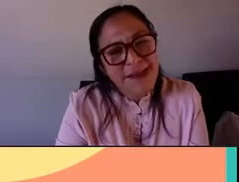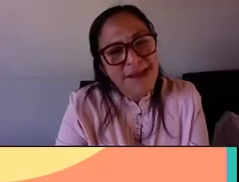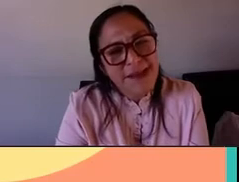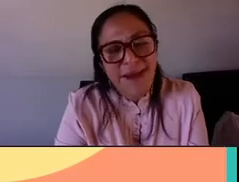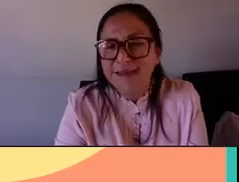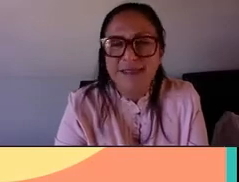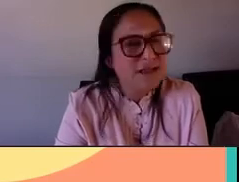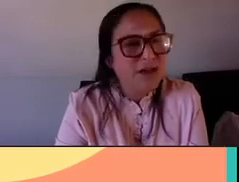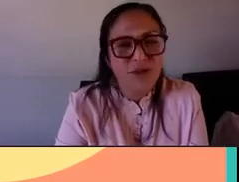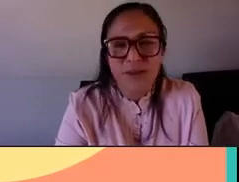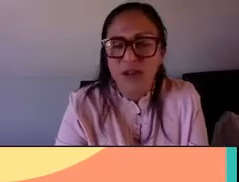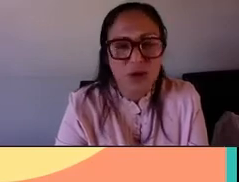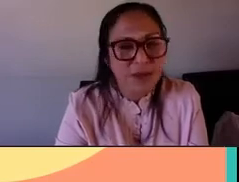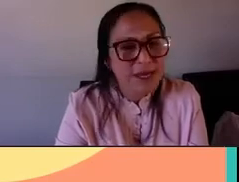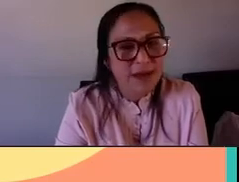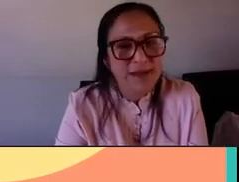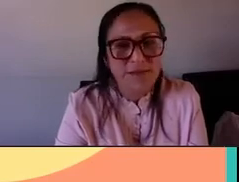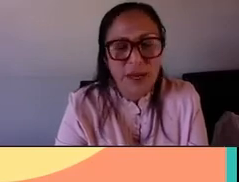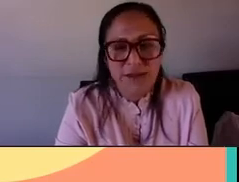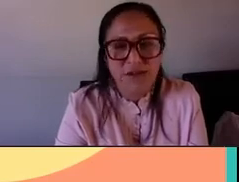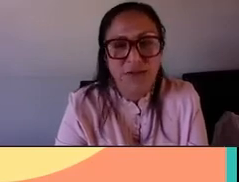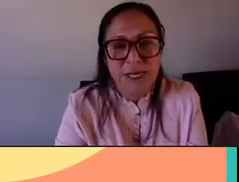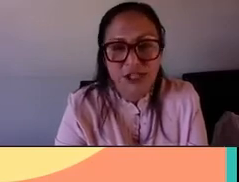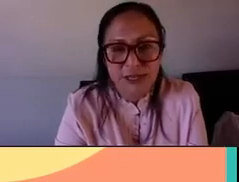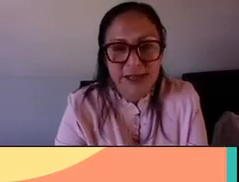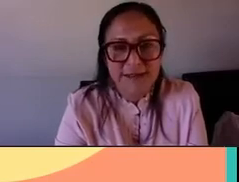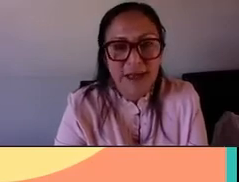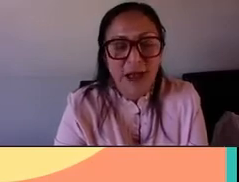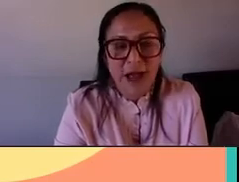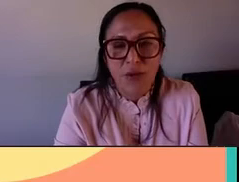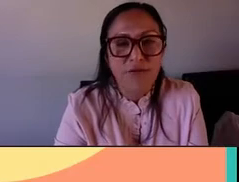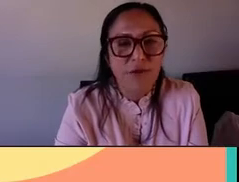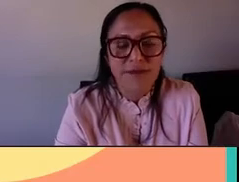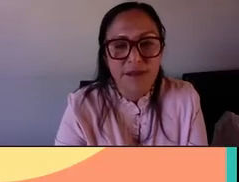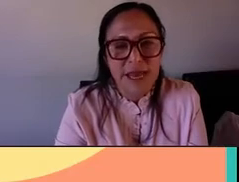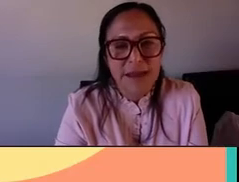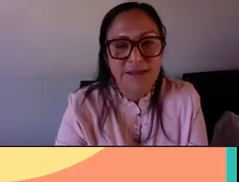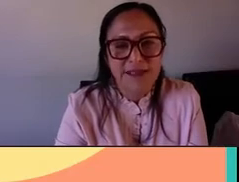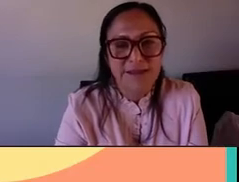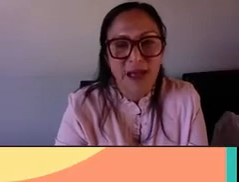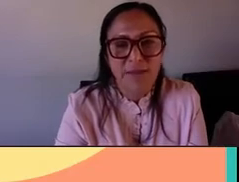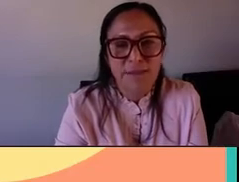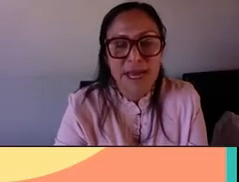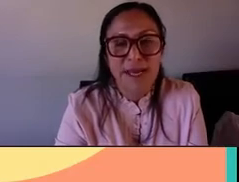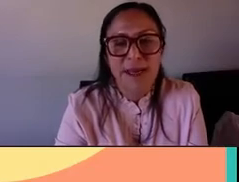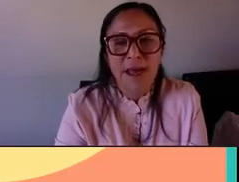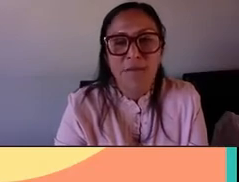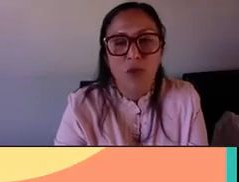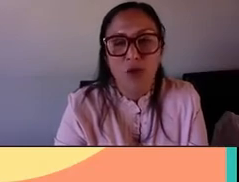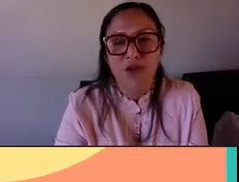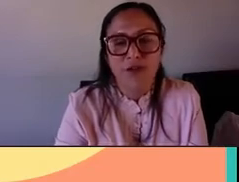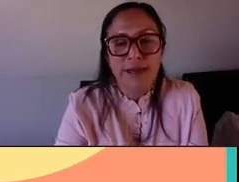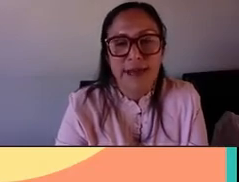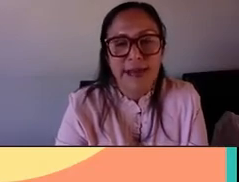they might still also be a little bit young, especially if there's speech delays. I wouldn't focus on the ABCs. I may be